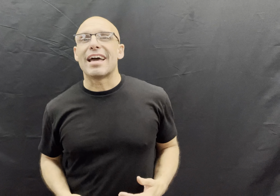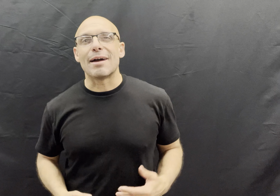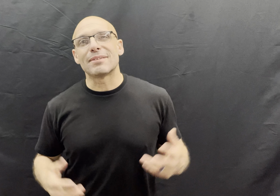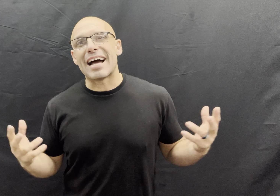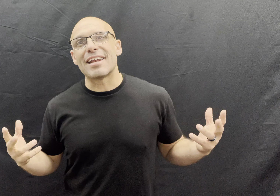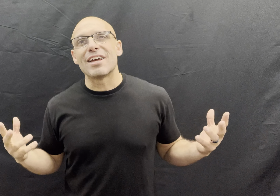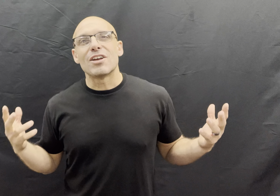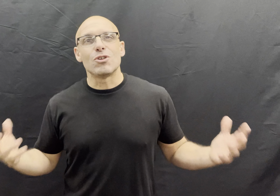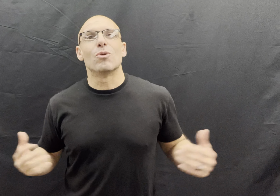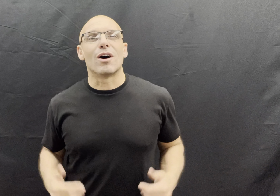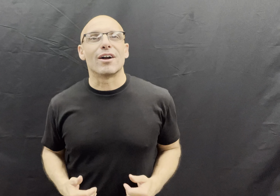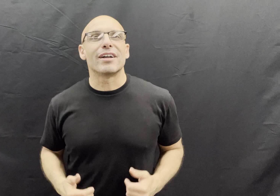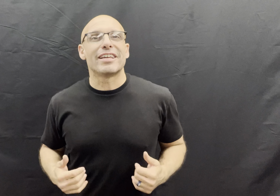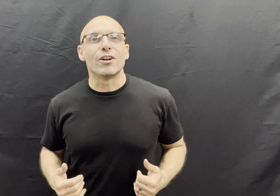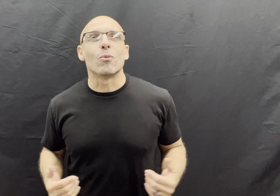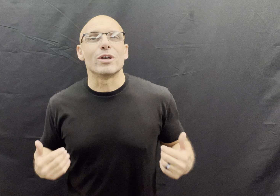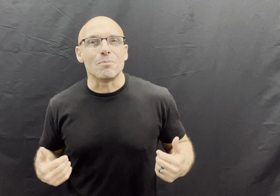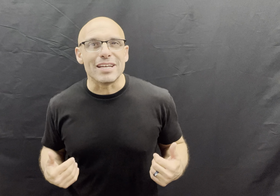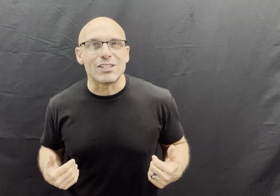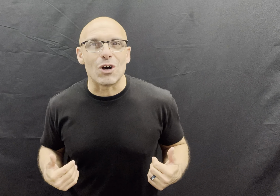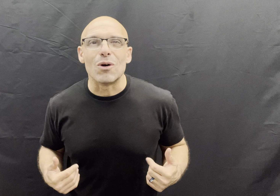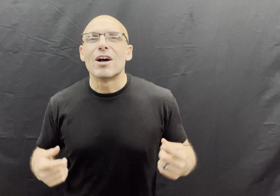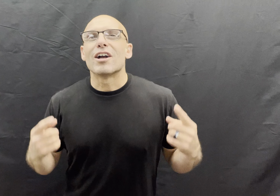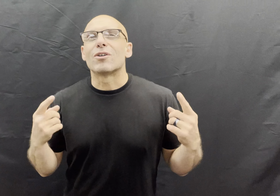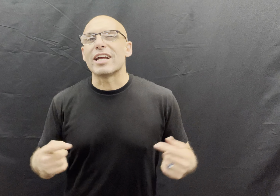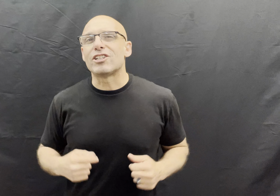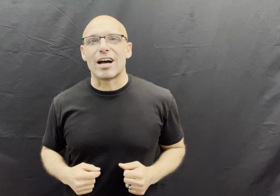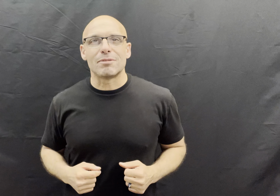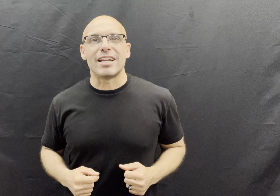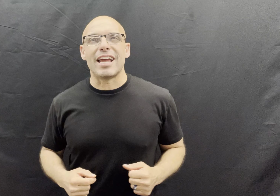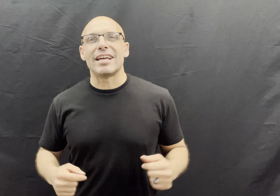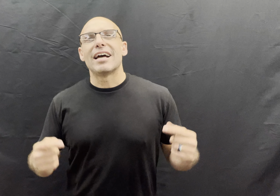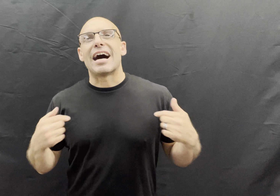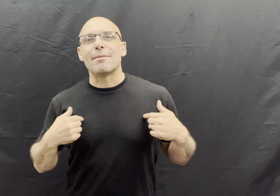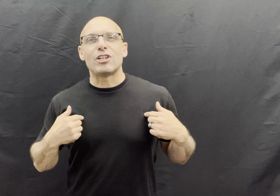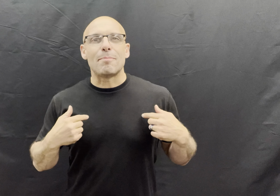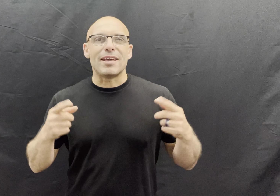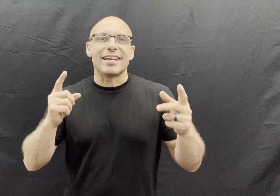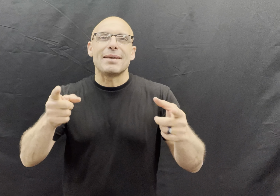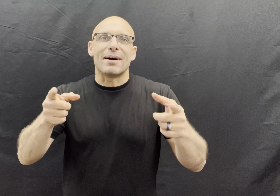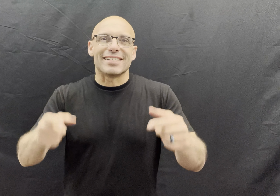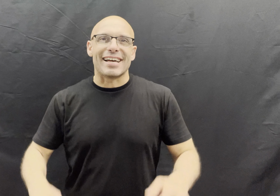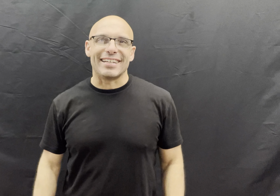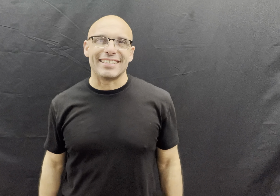I'm glad you are here with me. So great job today. I'm JP. Keep on signing.